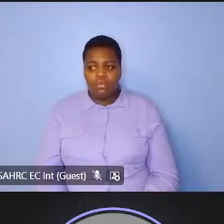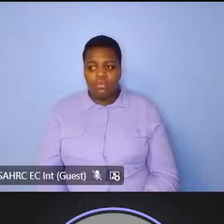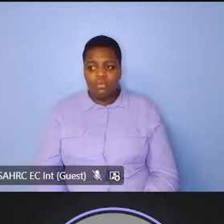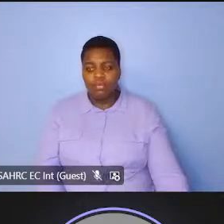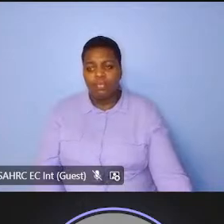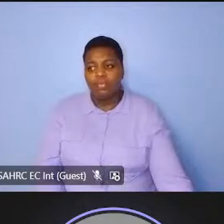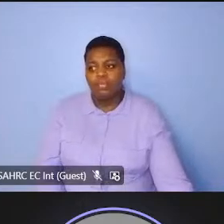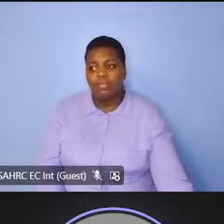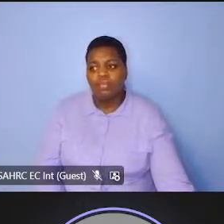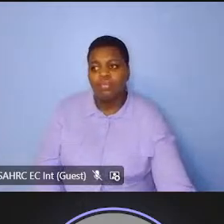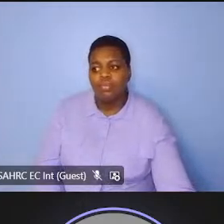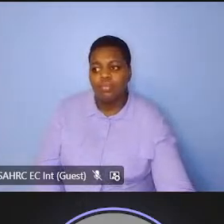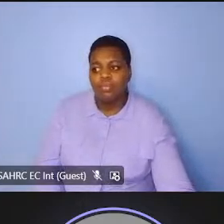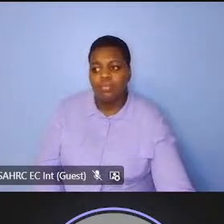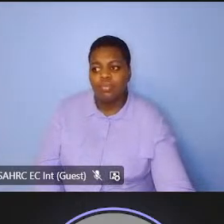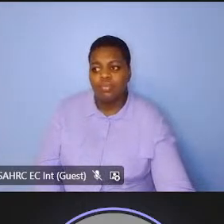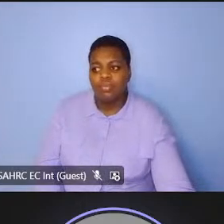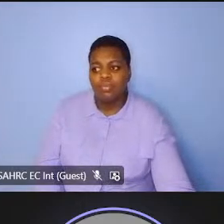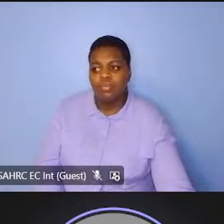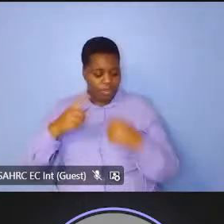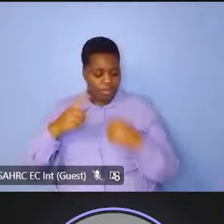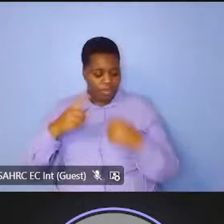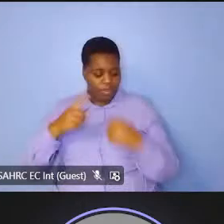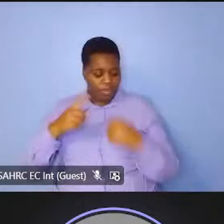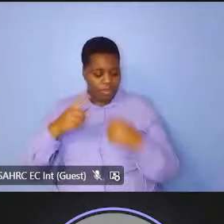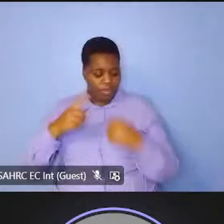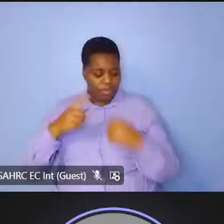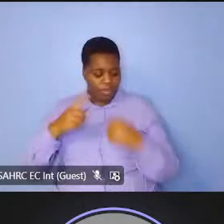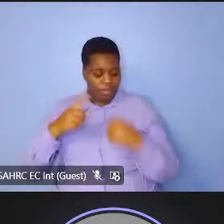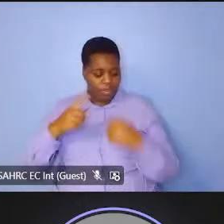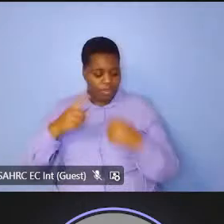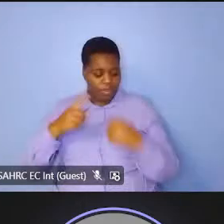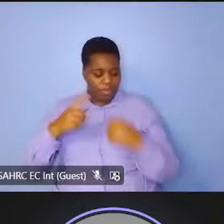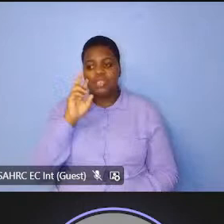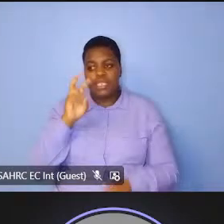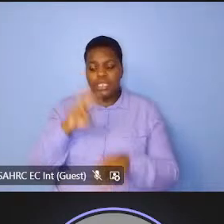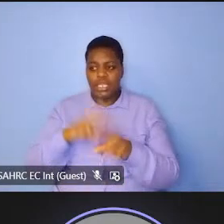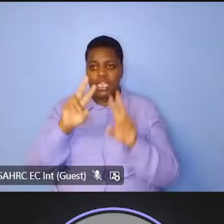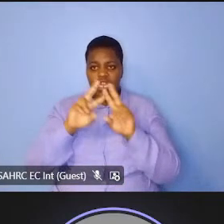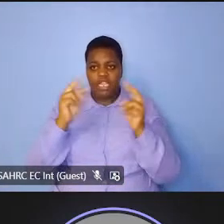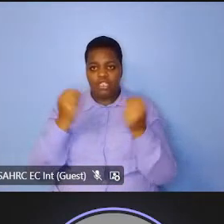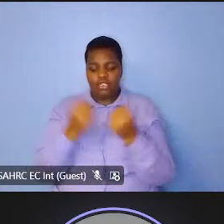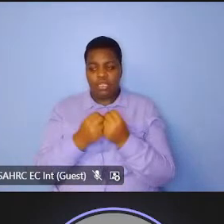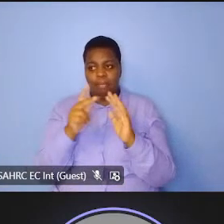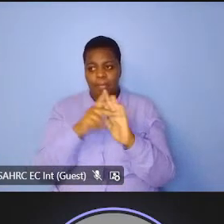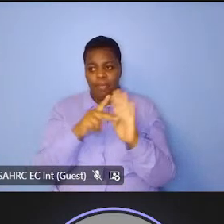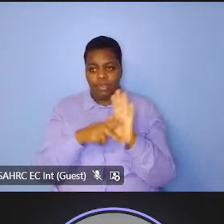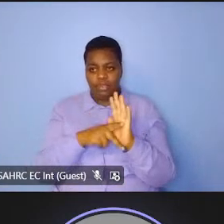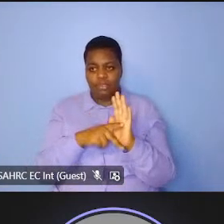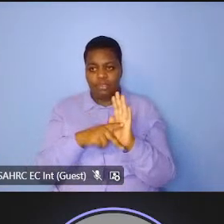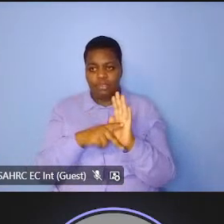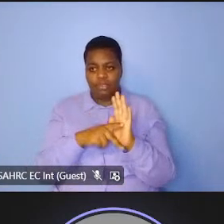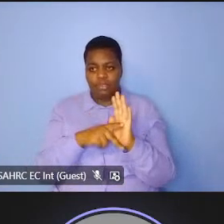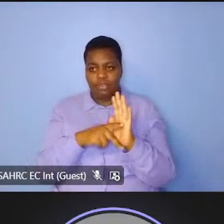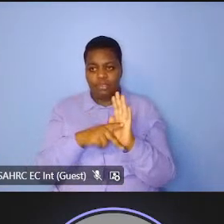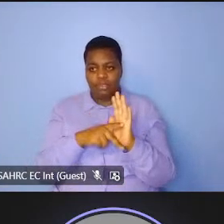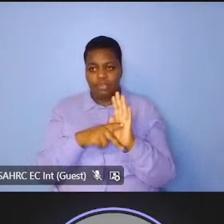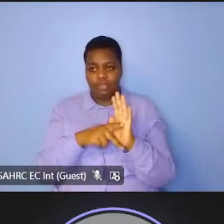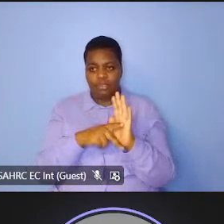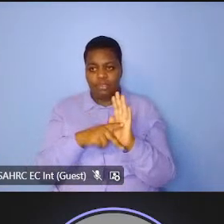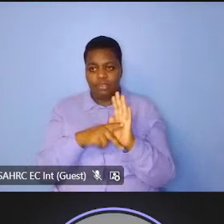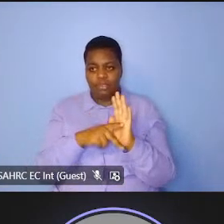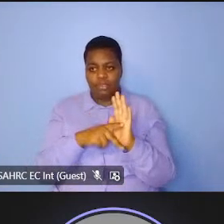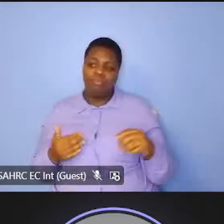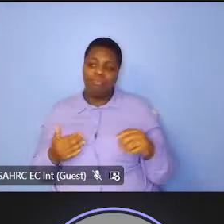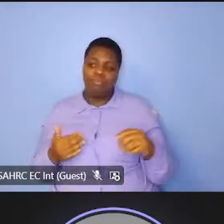The last thing which we'd like to touch on is the need for a national policy addressing sexual orientation and gender